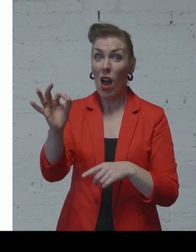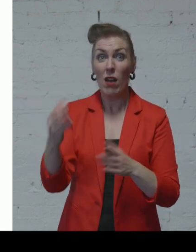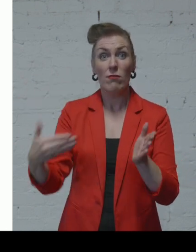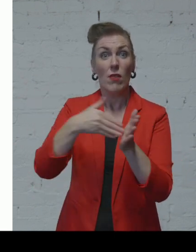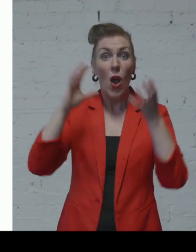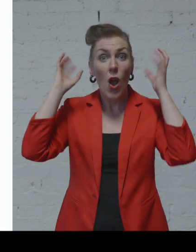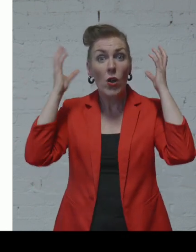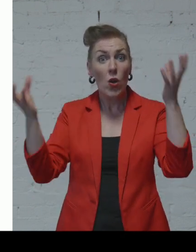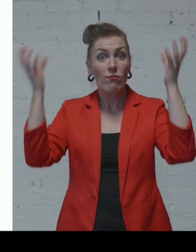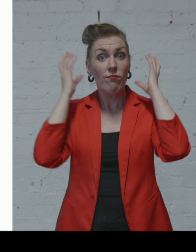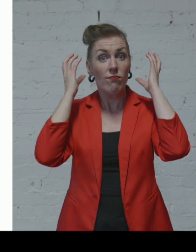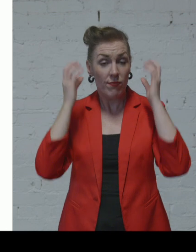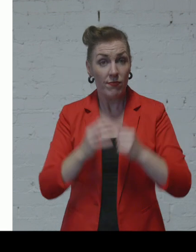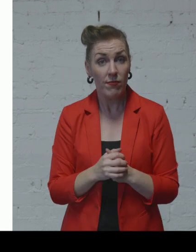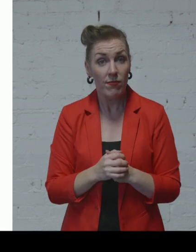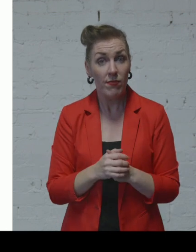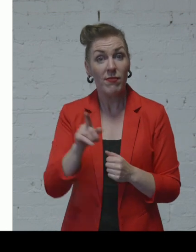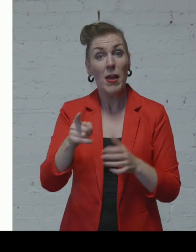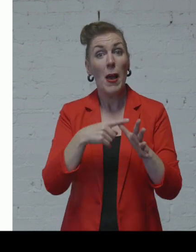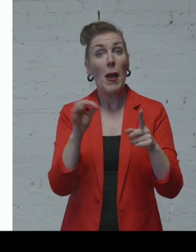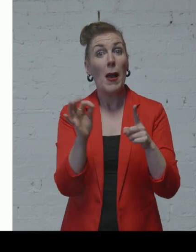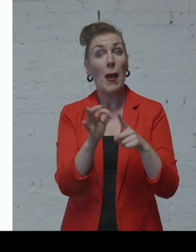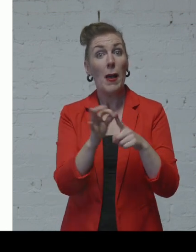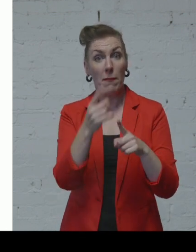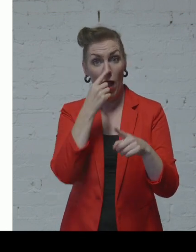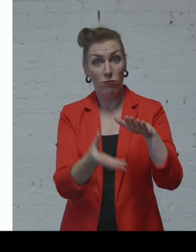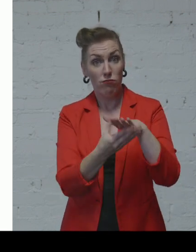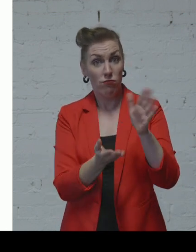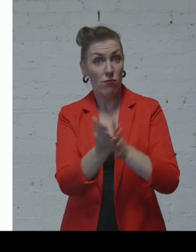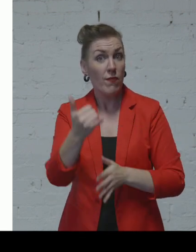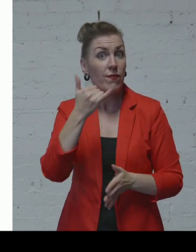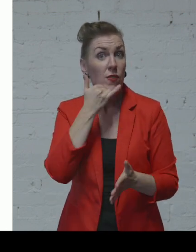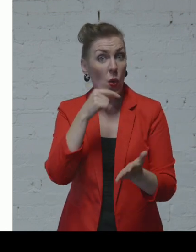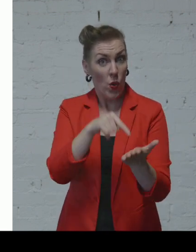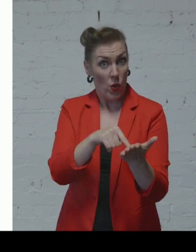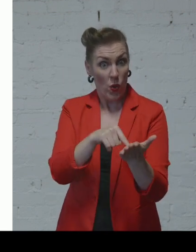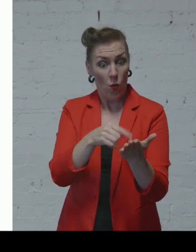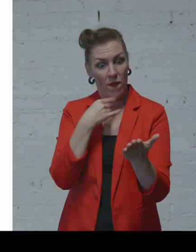There is an app that you can download to your phone and that you can use for your journey through the museum.